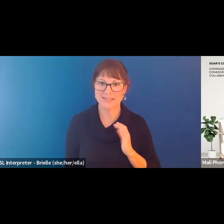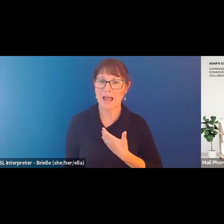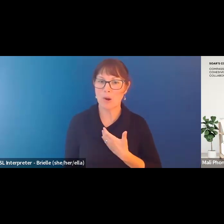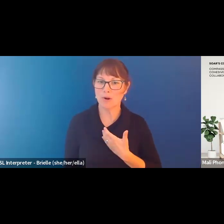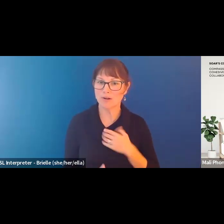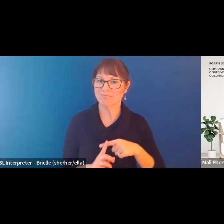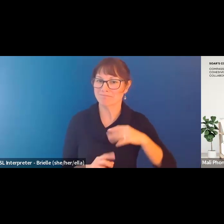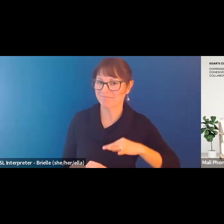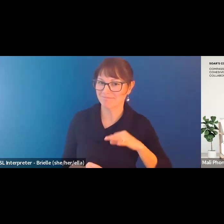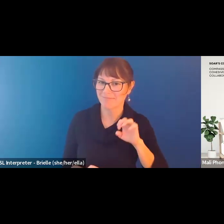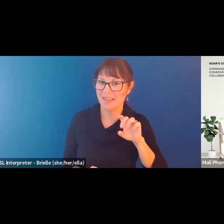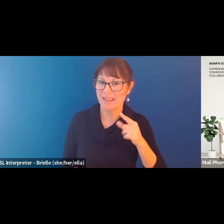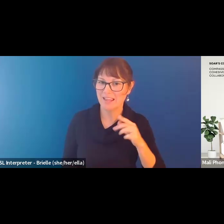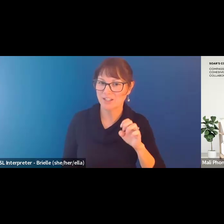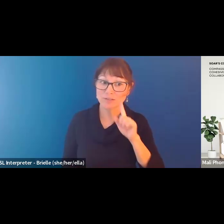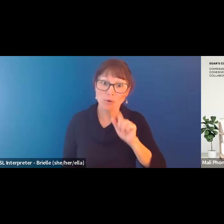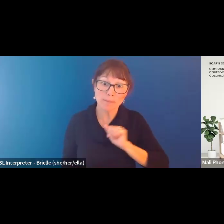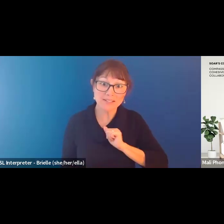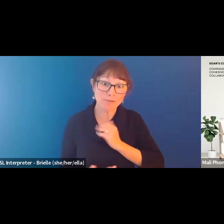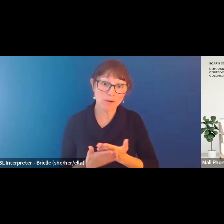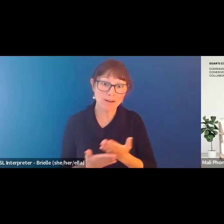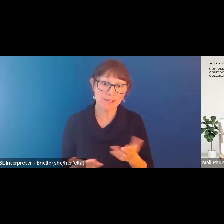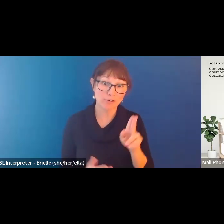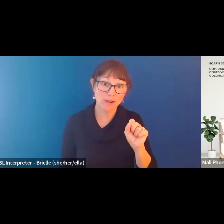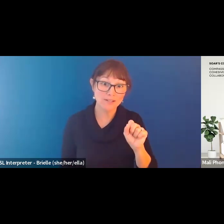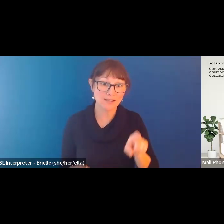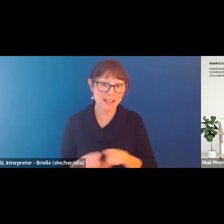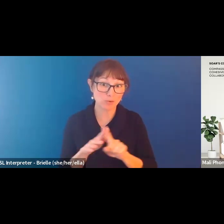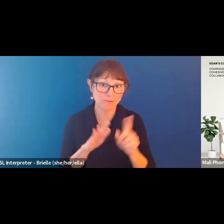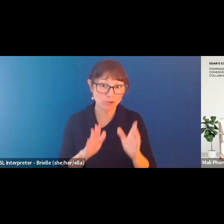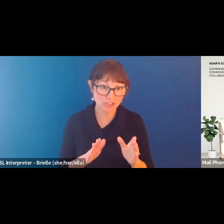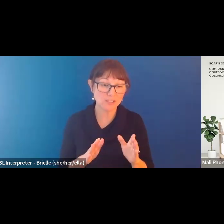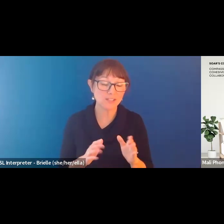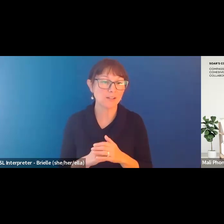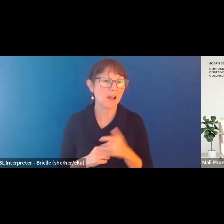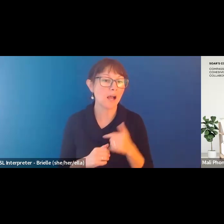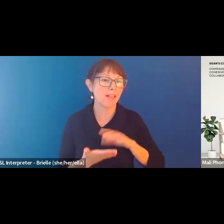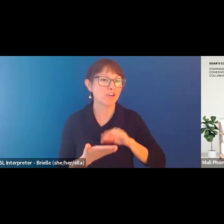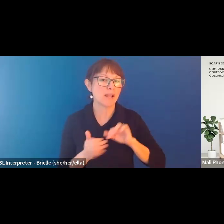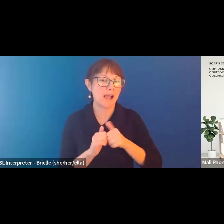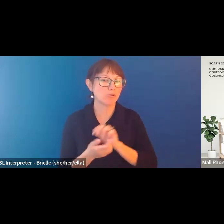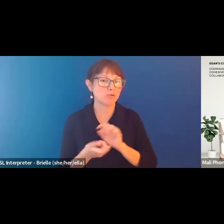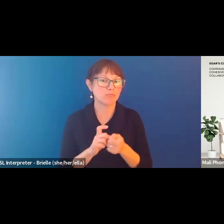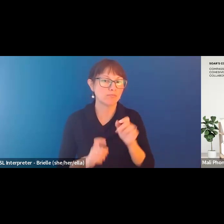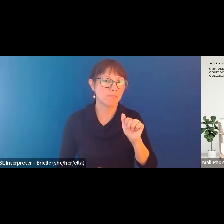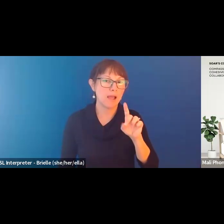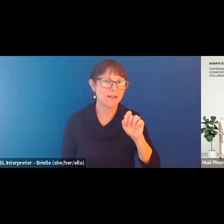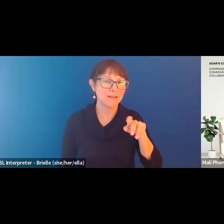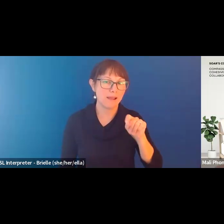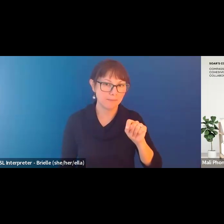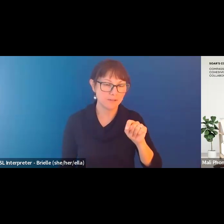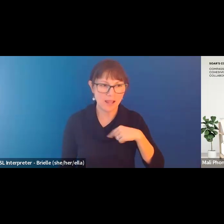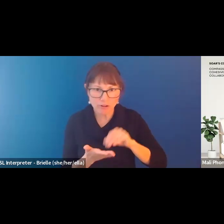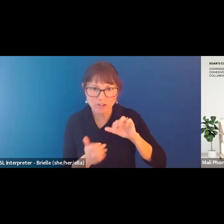For me, coming to the US as a refugee taught me adaptability. It taught me resourcefulness and